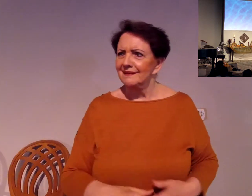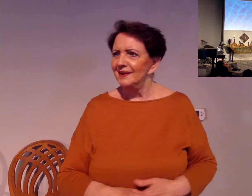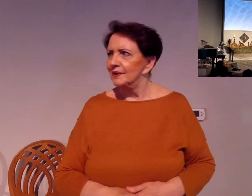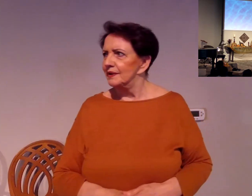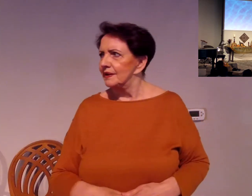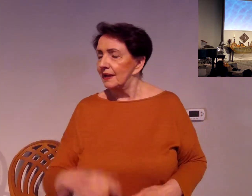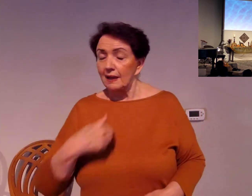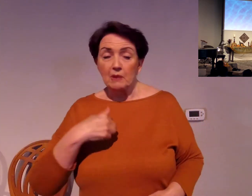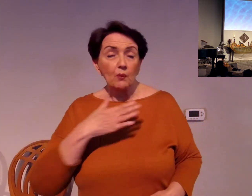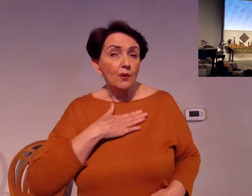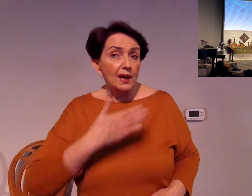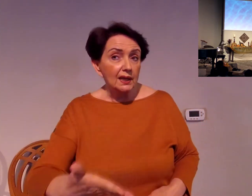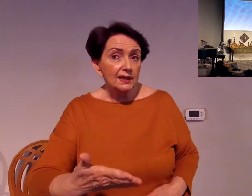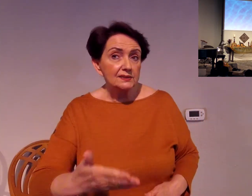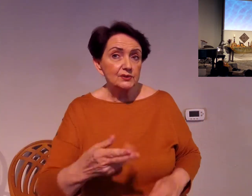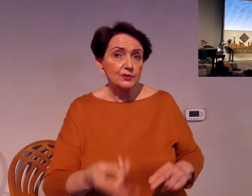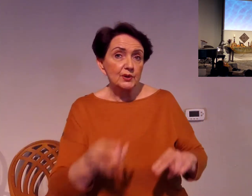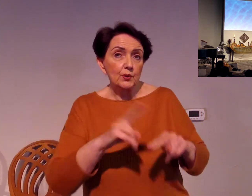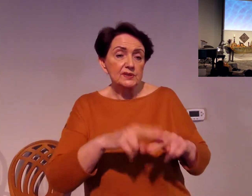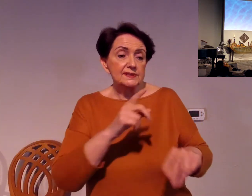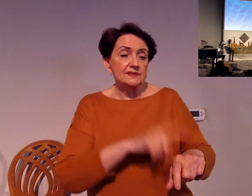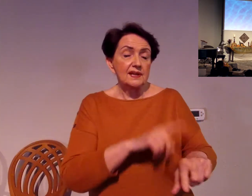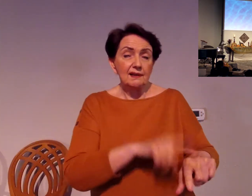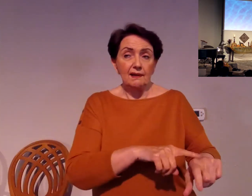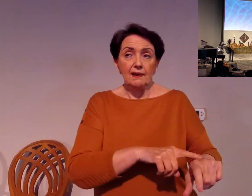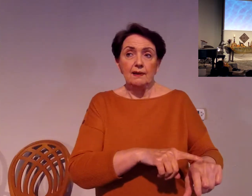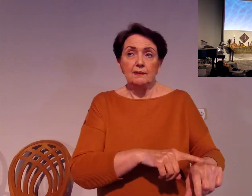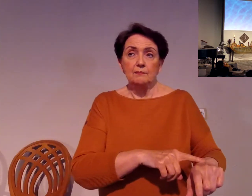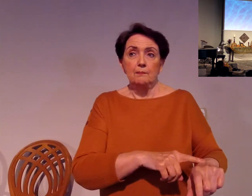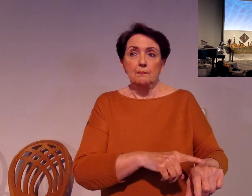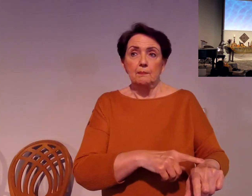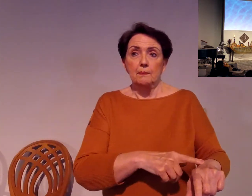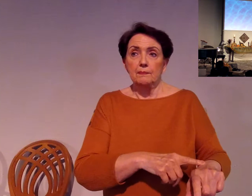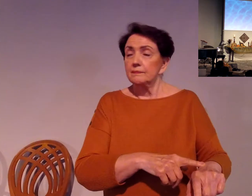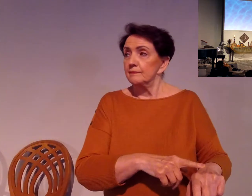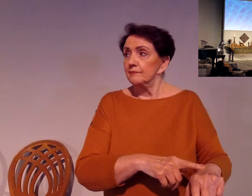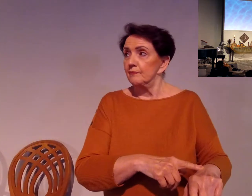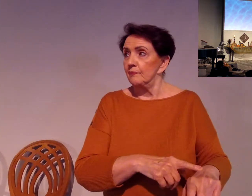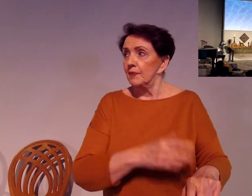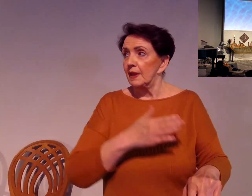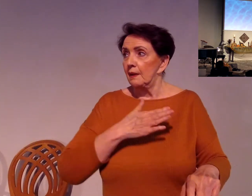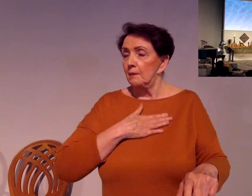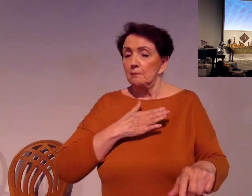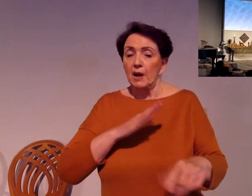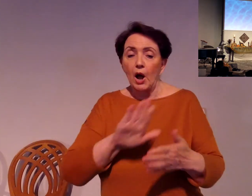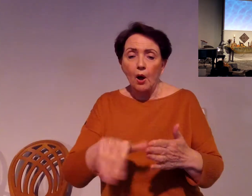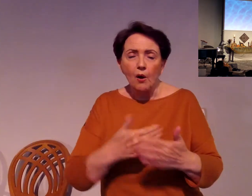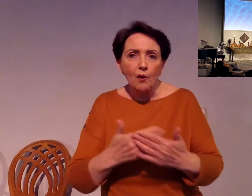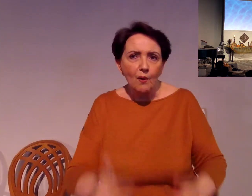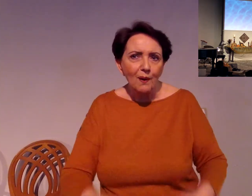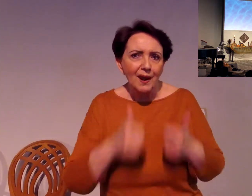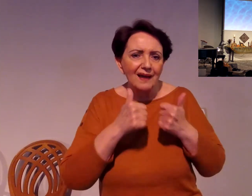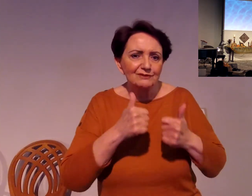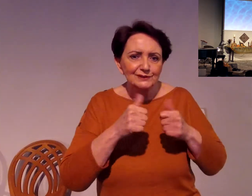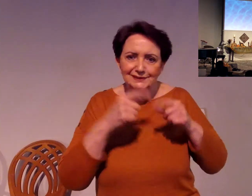Am I willing to increase the amount of time that my whole life goes well?